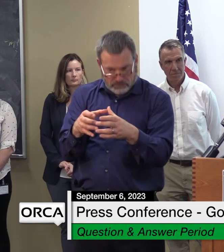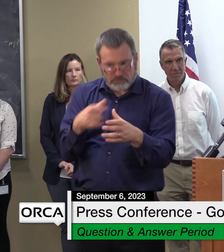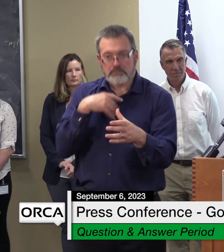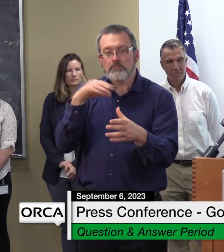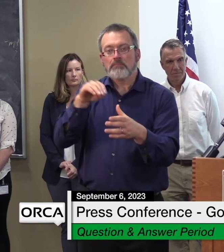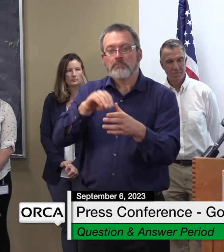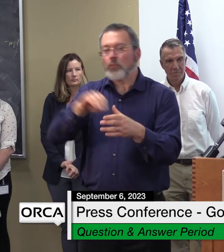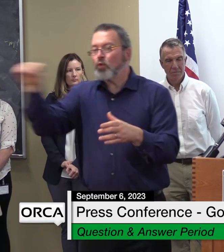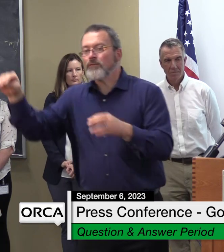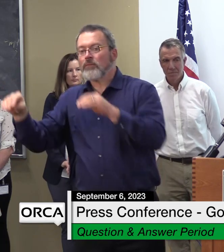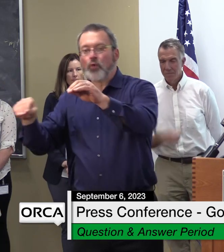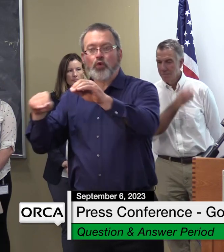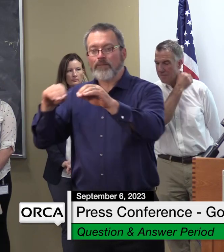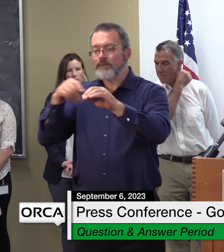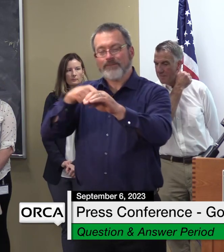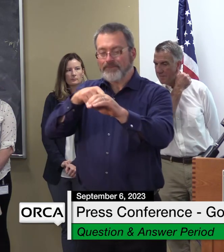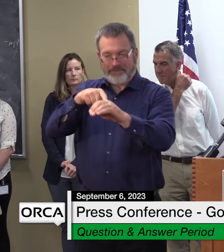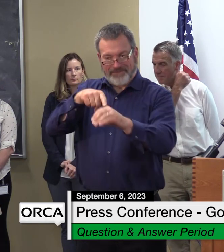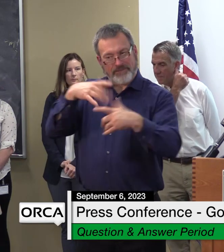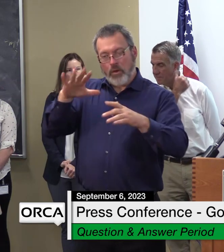another solution.